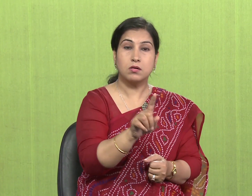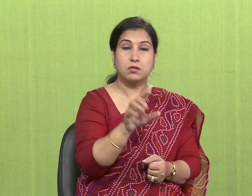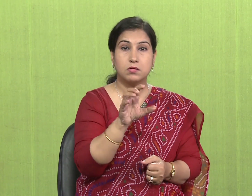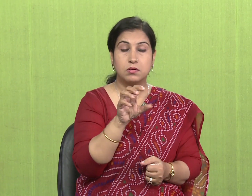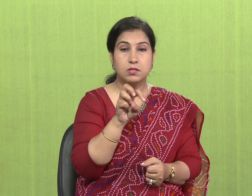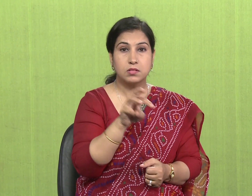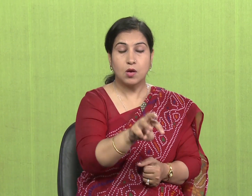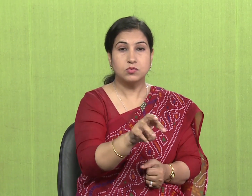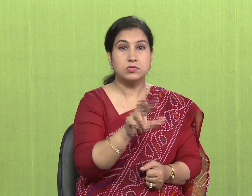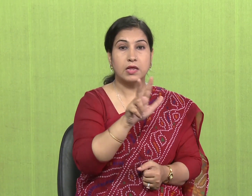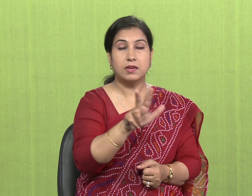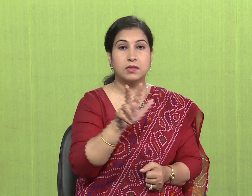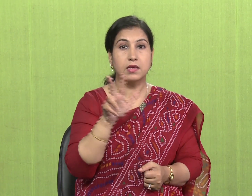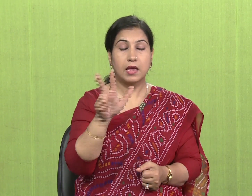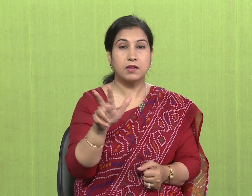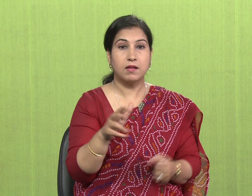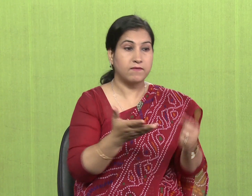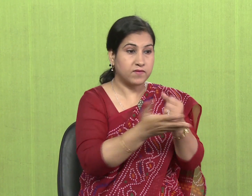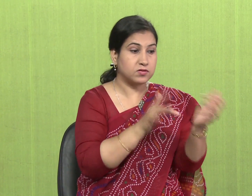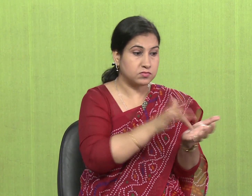spread over the area of